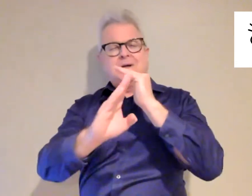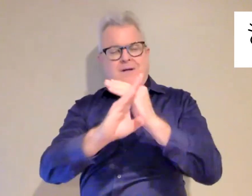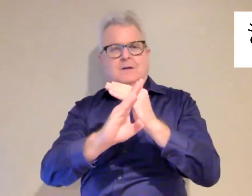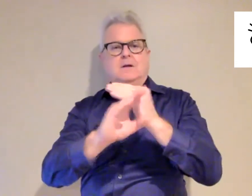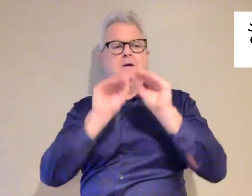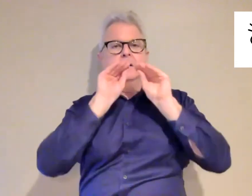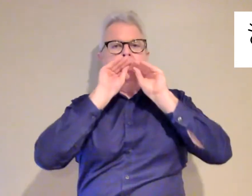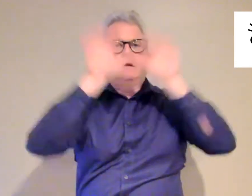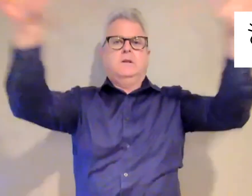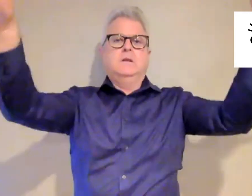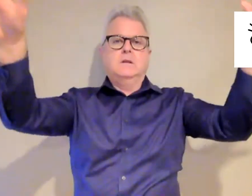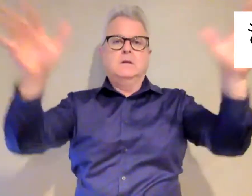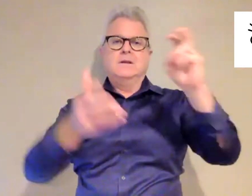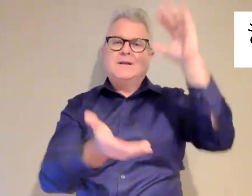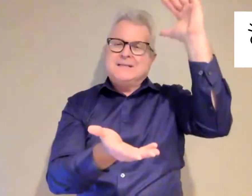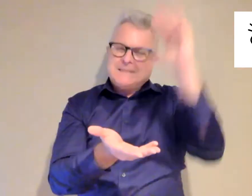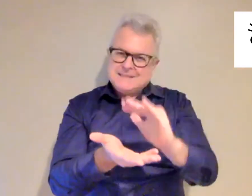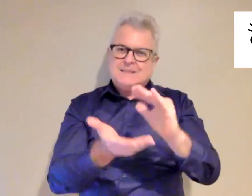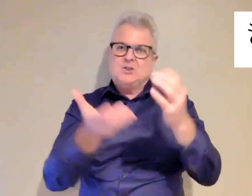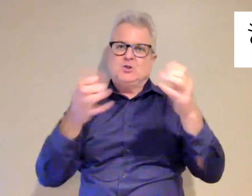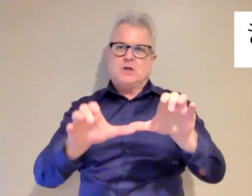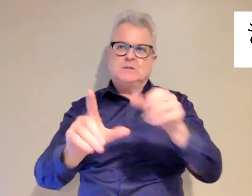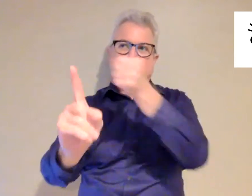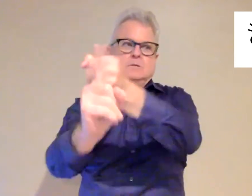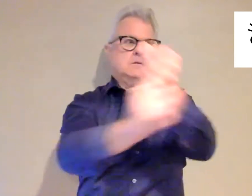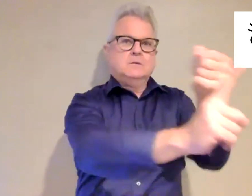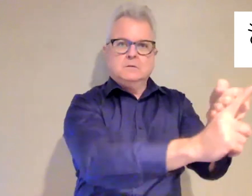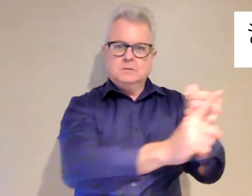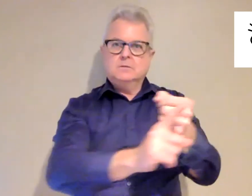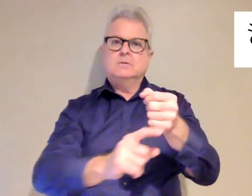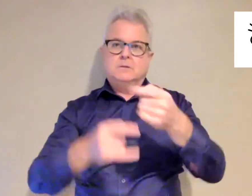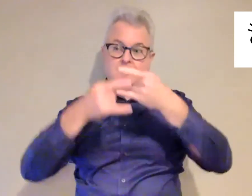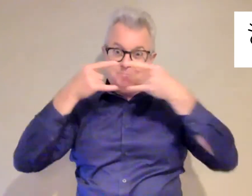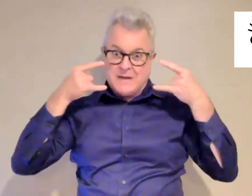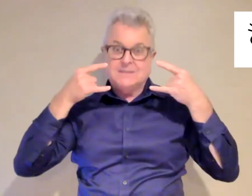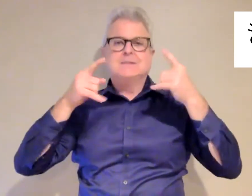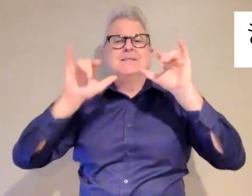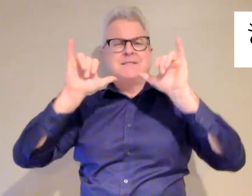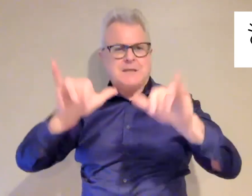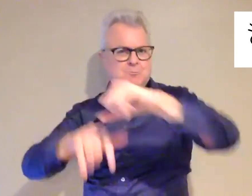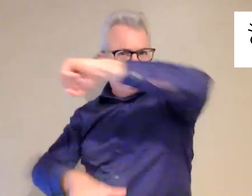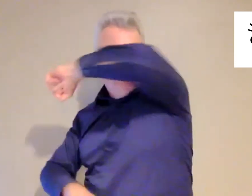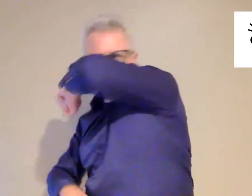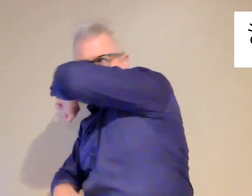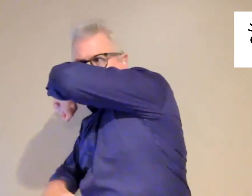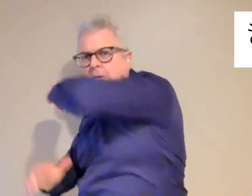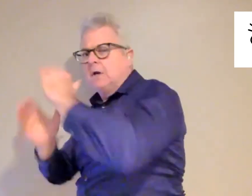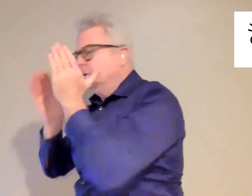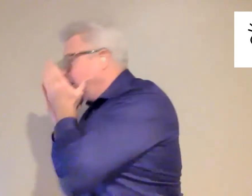sneezing, turn to the side to prevent a direct spray of impacting others directly in front of you.